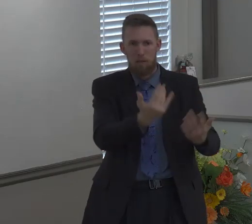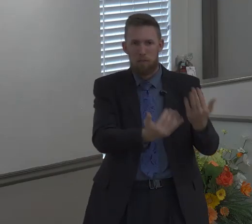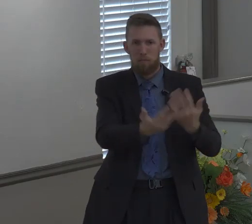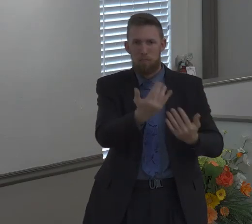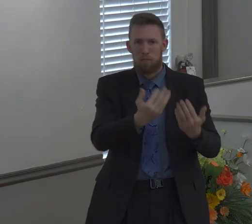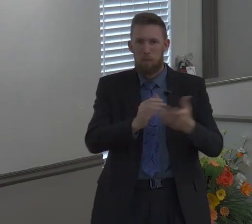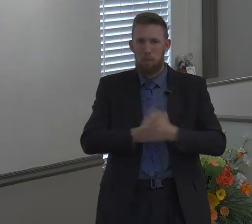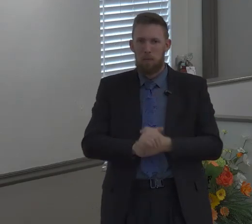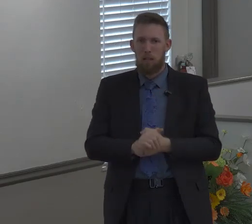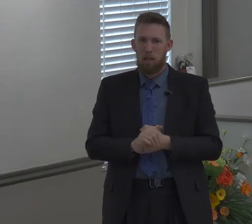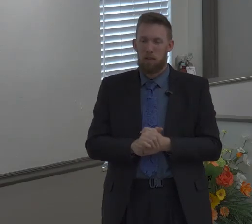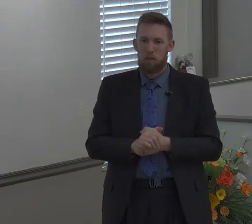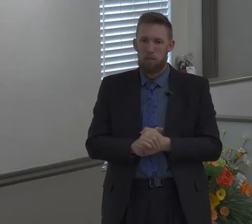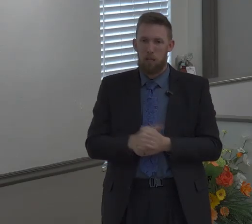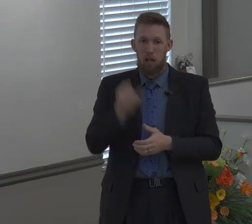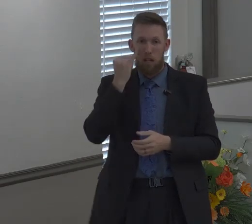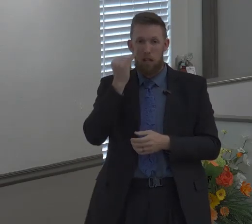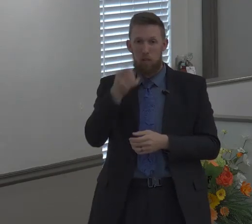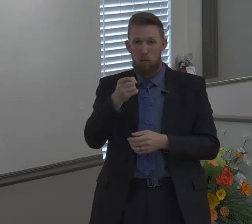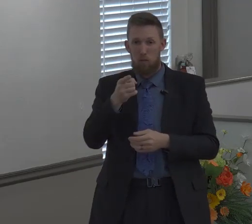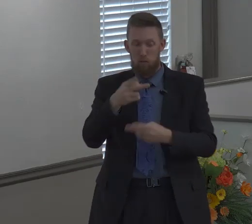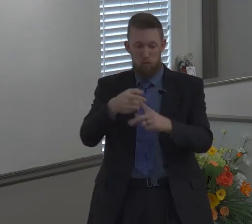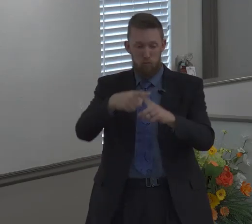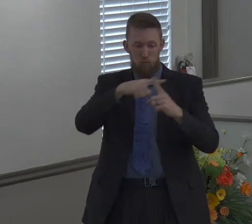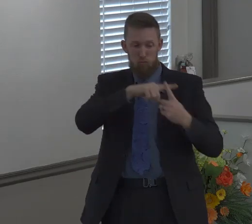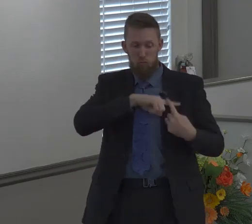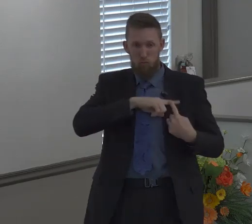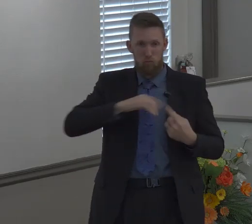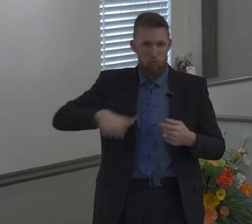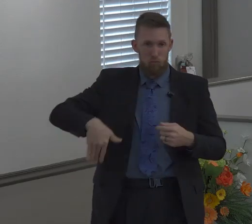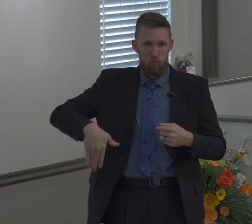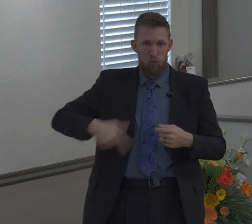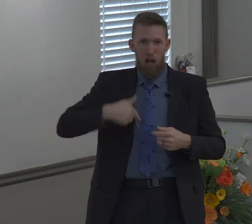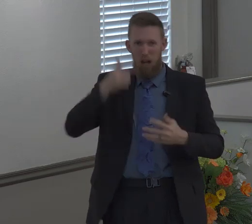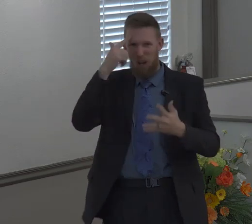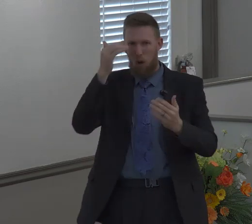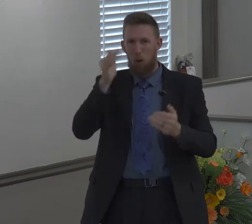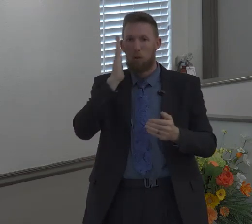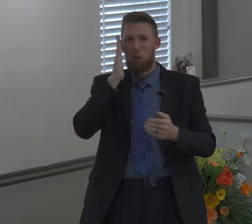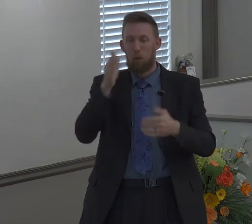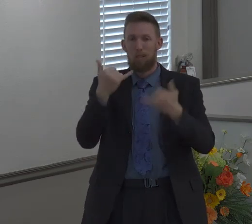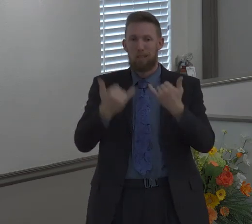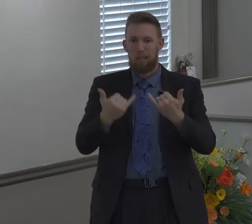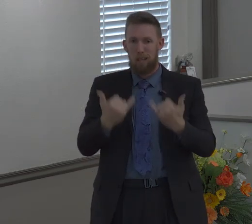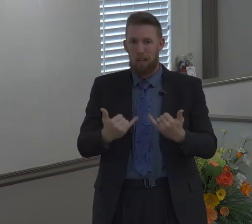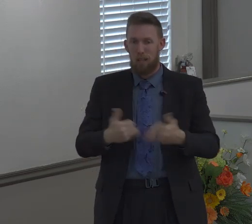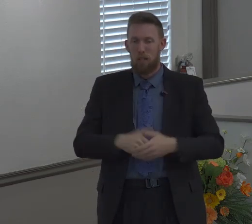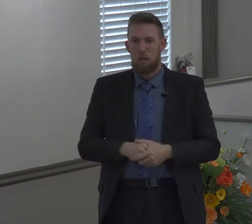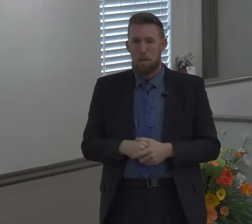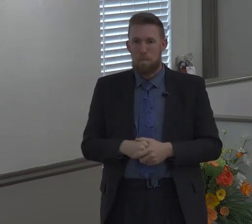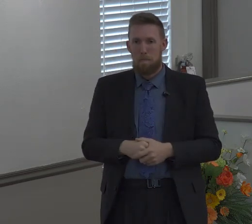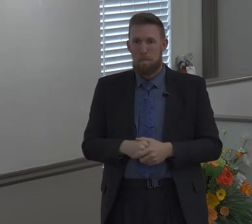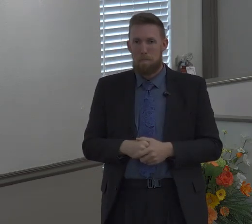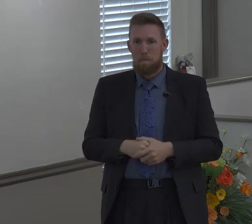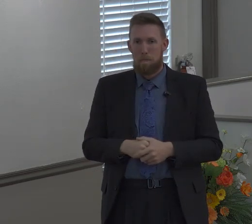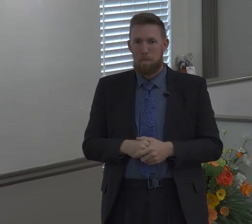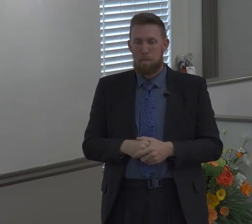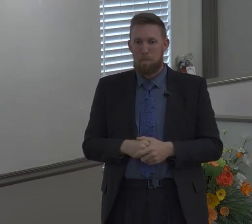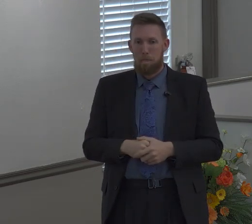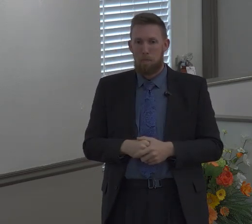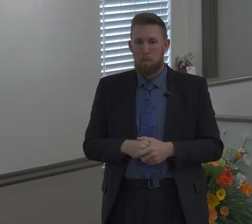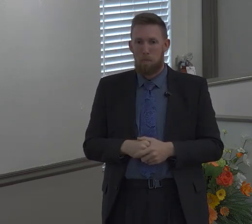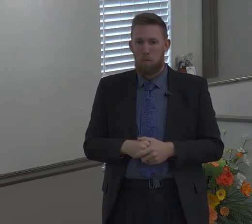receive Christ as your personal Savior. And if you haven't done that today, I hope you'll do that today. But don't be deceived into thinking that